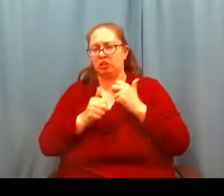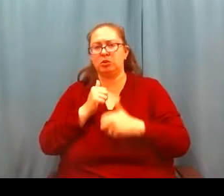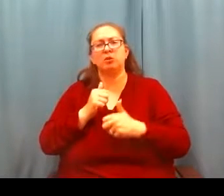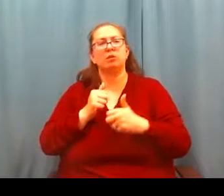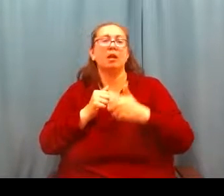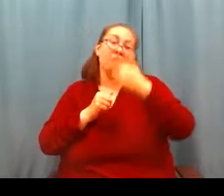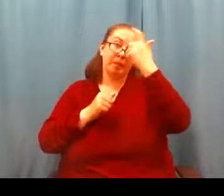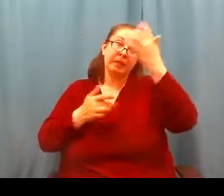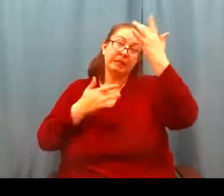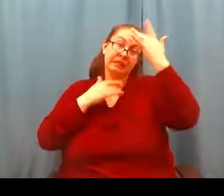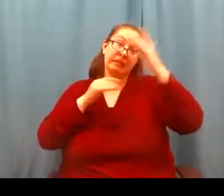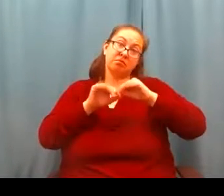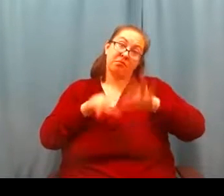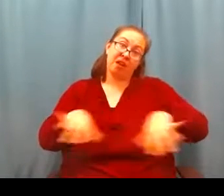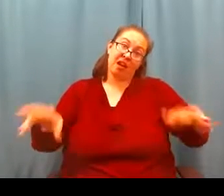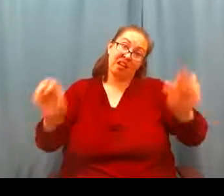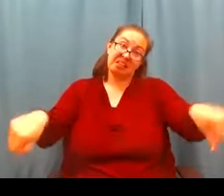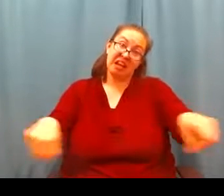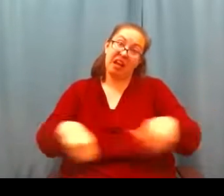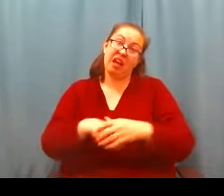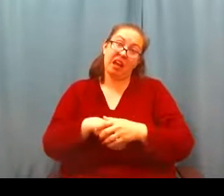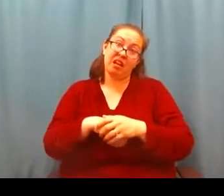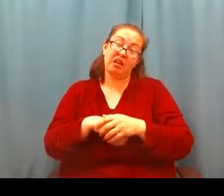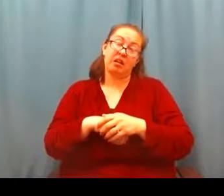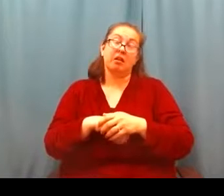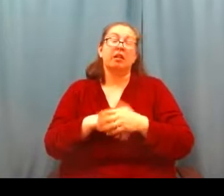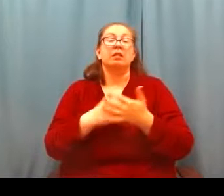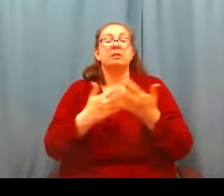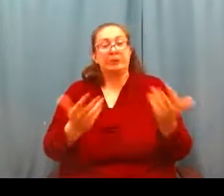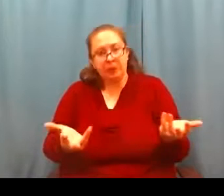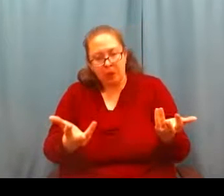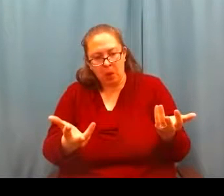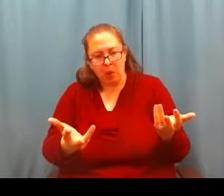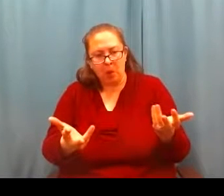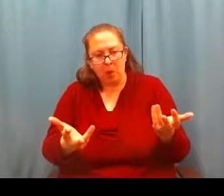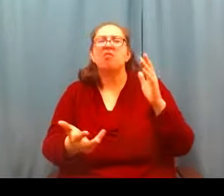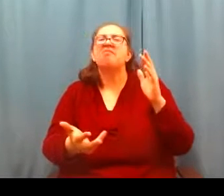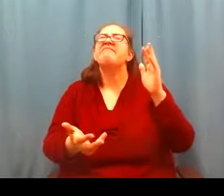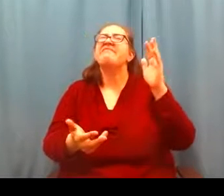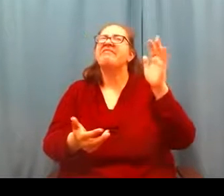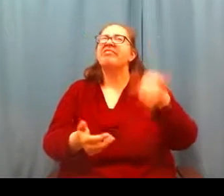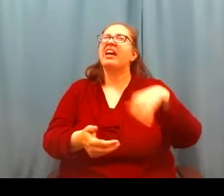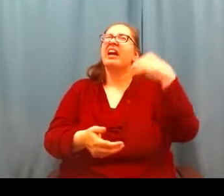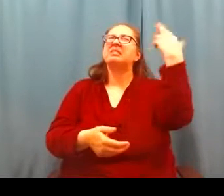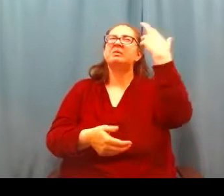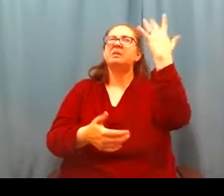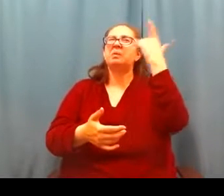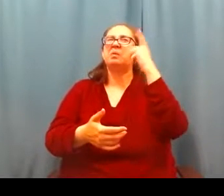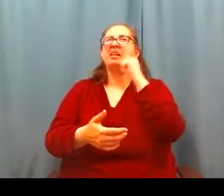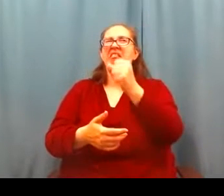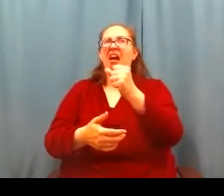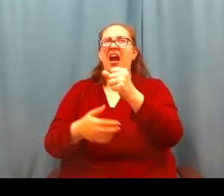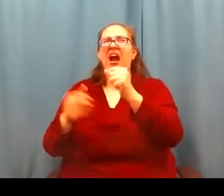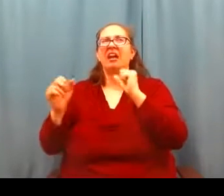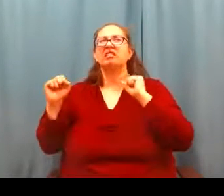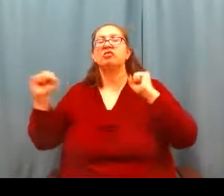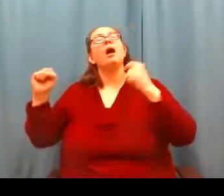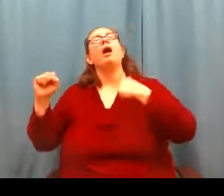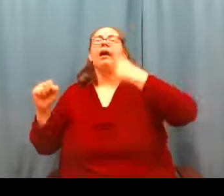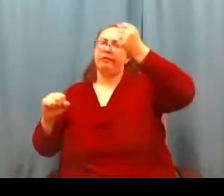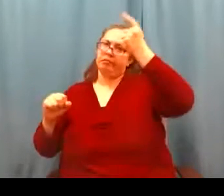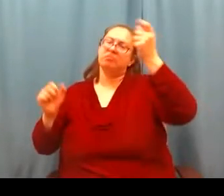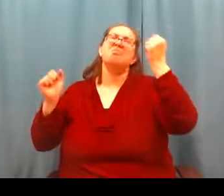that we have here. So that's why at this point in time, we have not opened gyms. And I know a lot of people are missing their